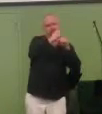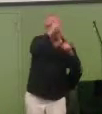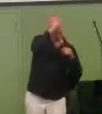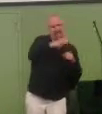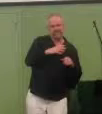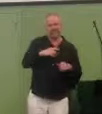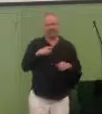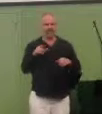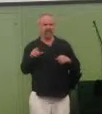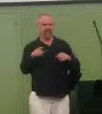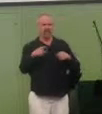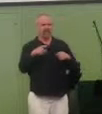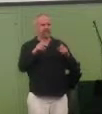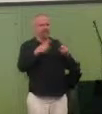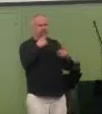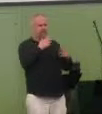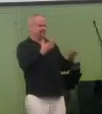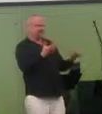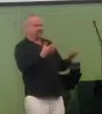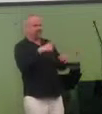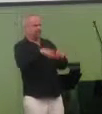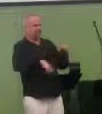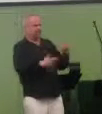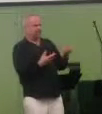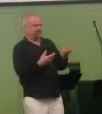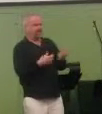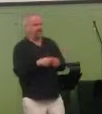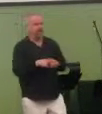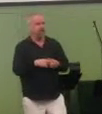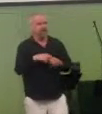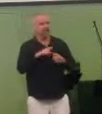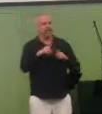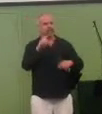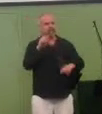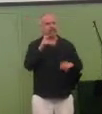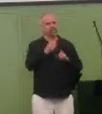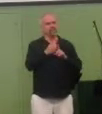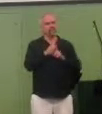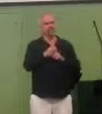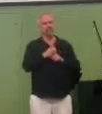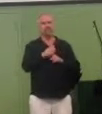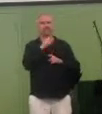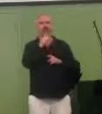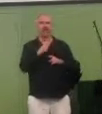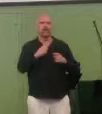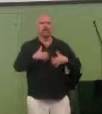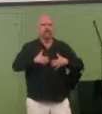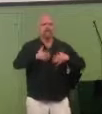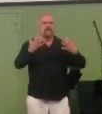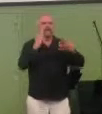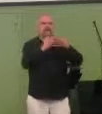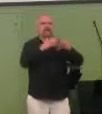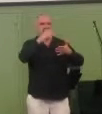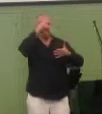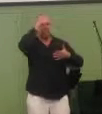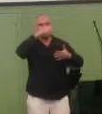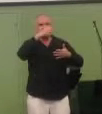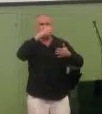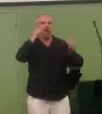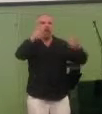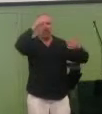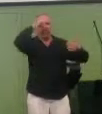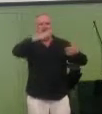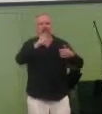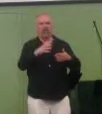Lou was not filled with rage against men or the patriarchy. He did not come into transition like so